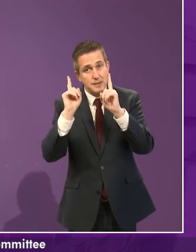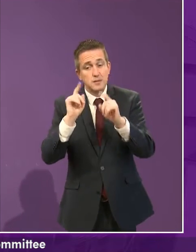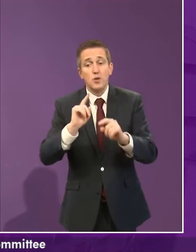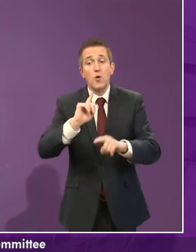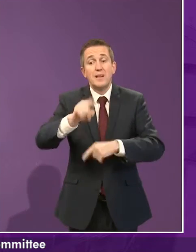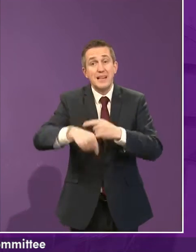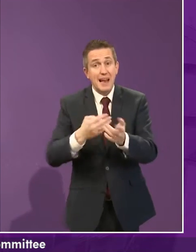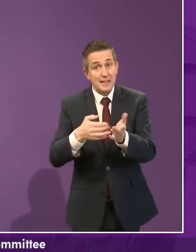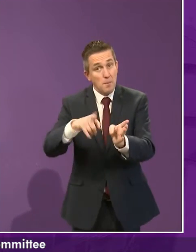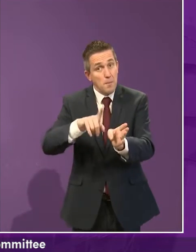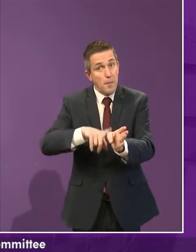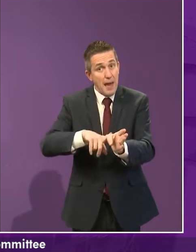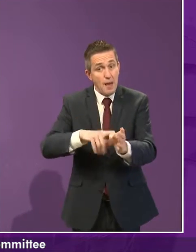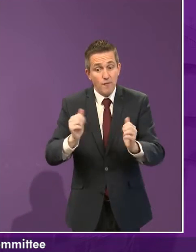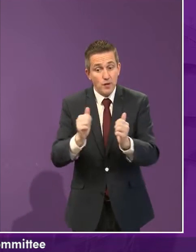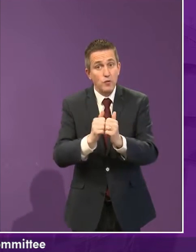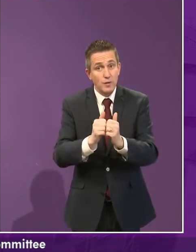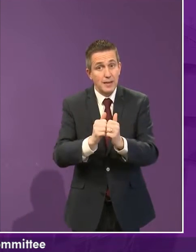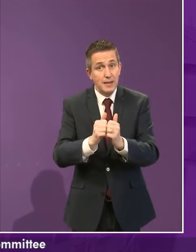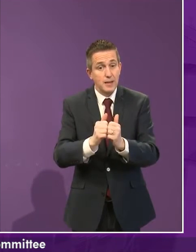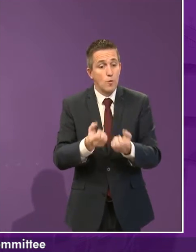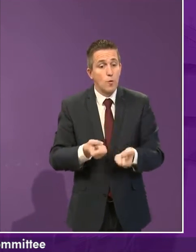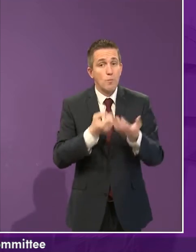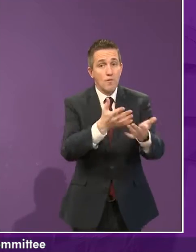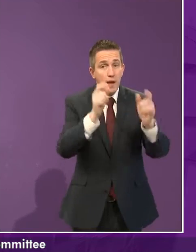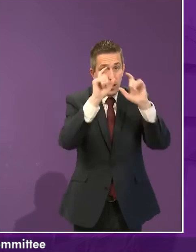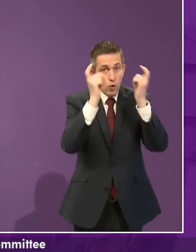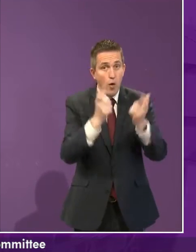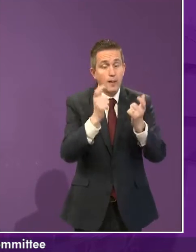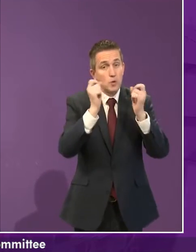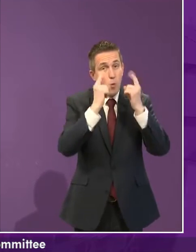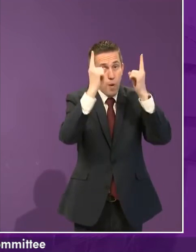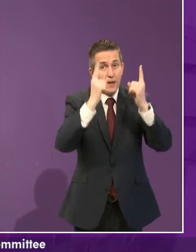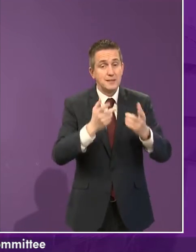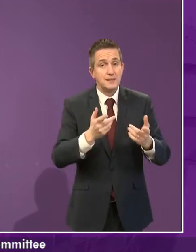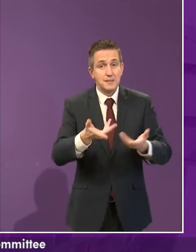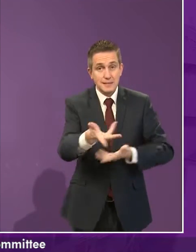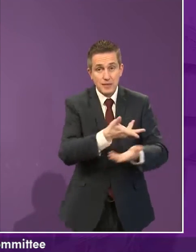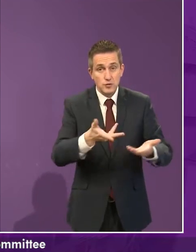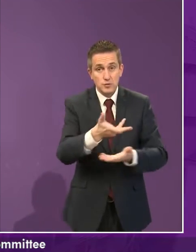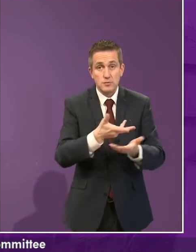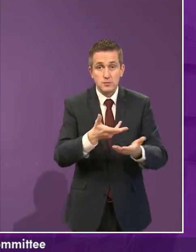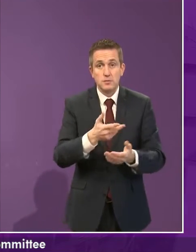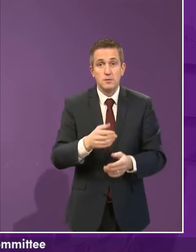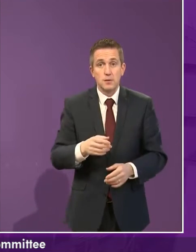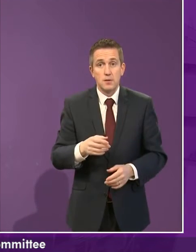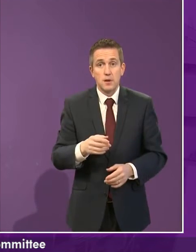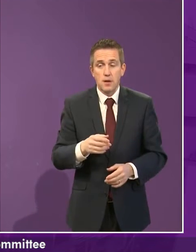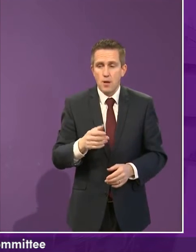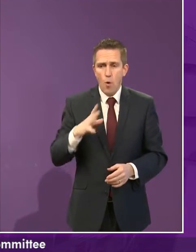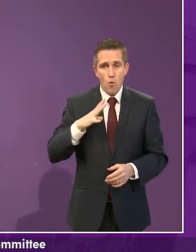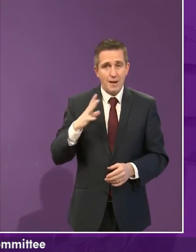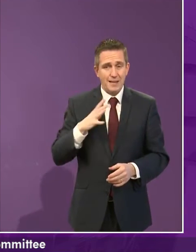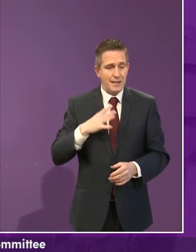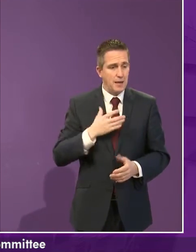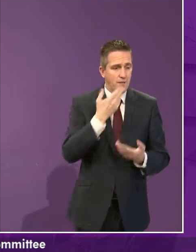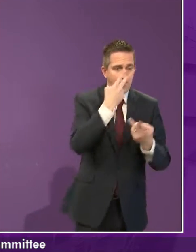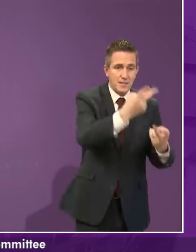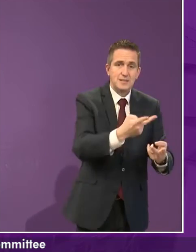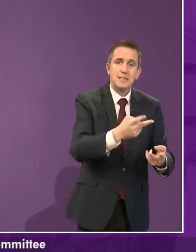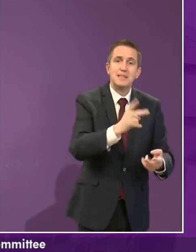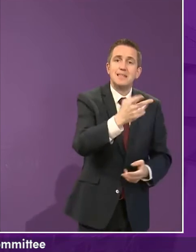May next year is having a college awareness session. We have a student recruitment team that engage with secondary schools and go out and do